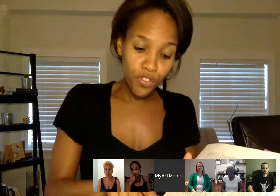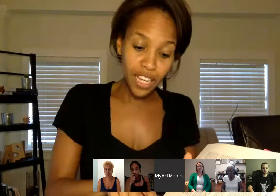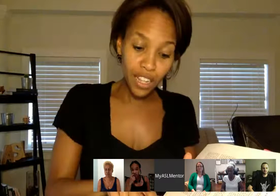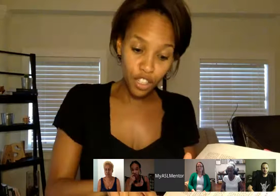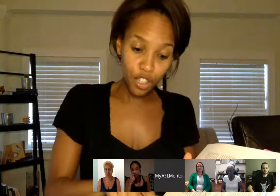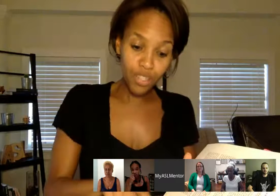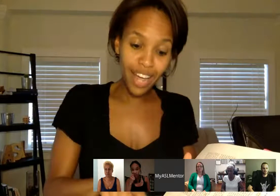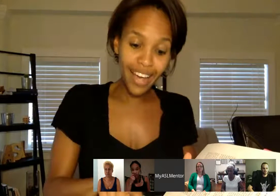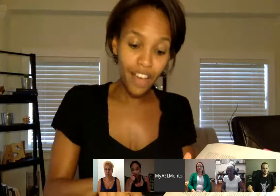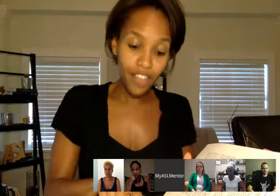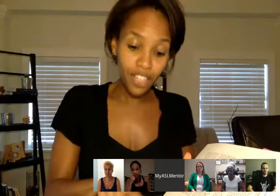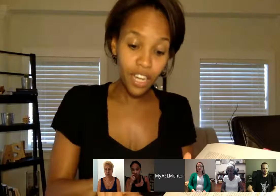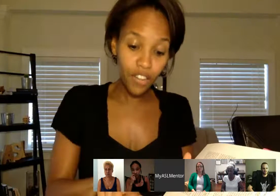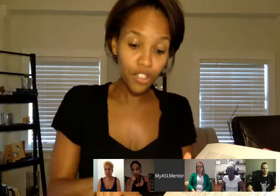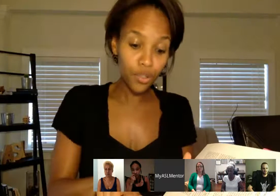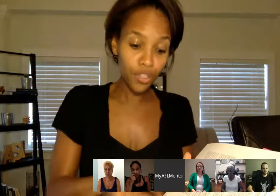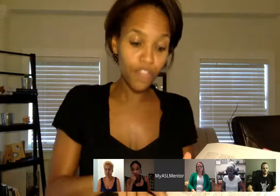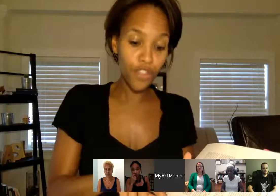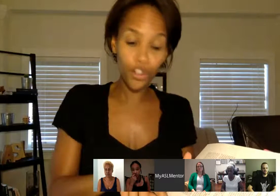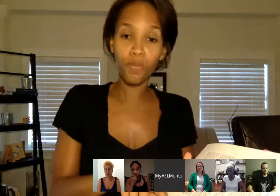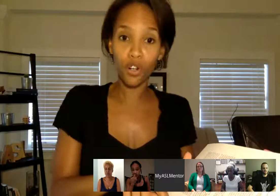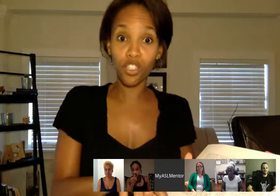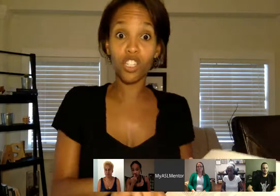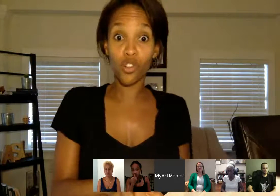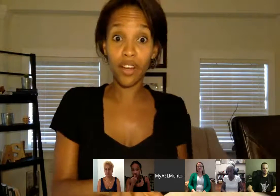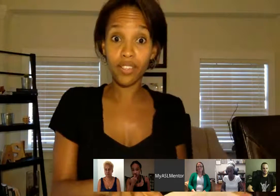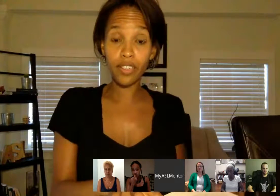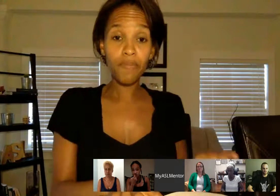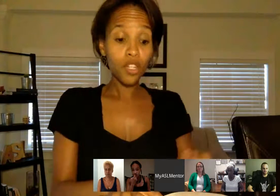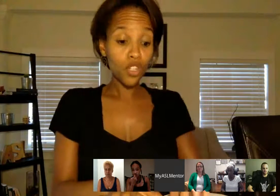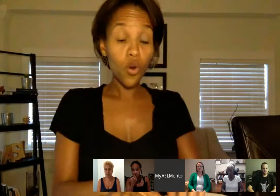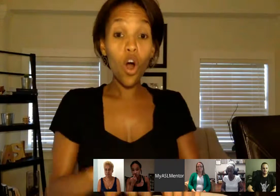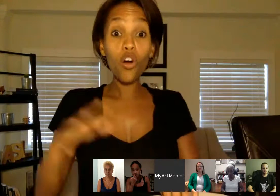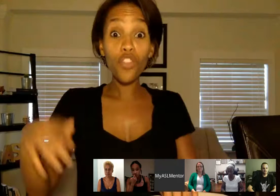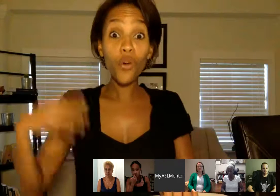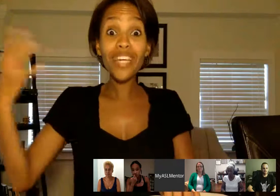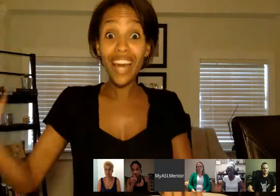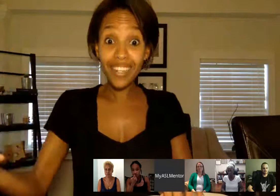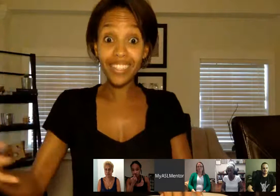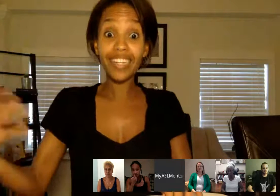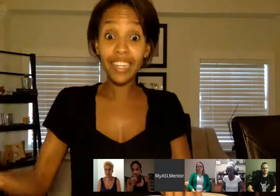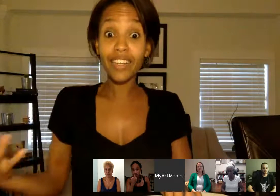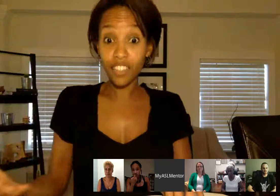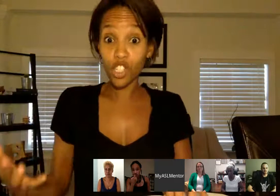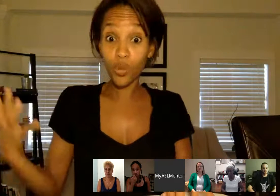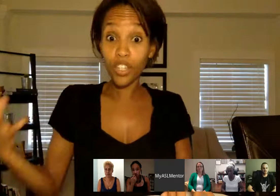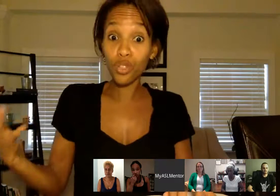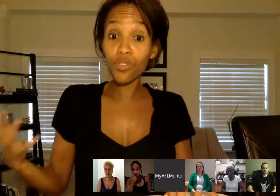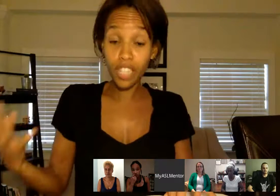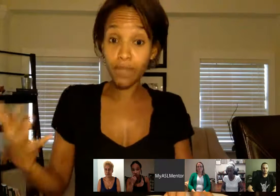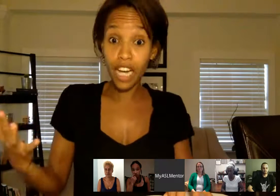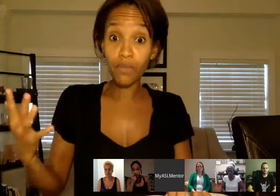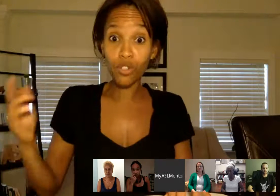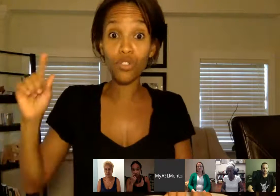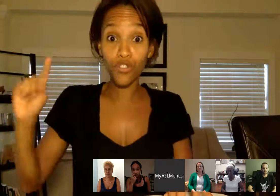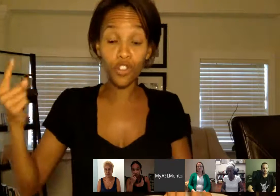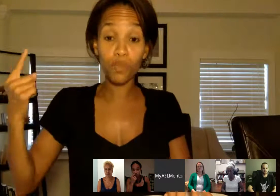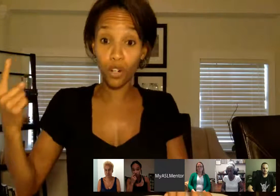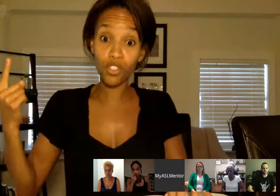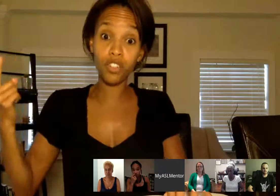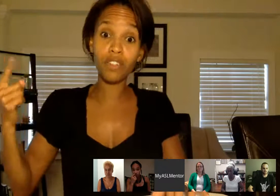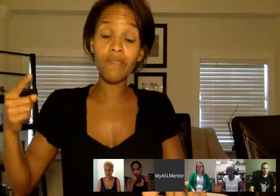users of English rely heavily on the use of third-person address. So although, yes, in English, we do sometimes